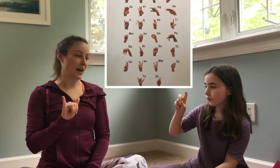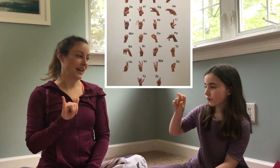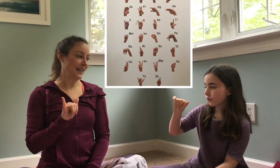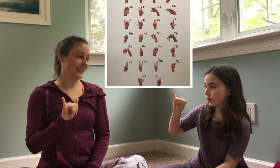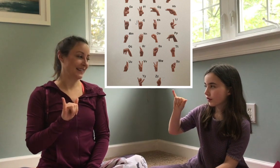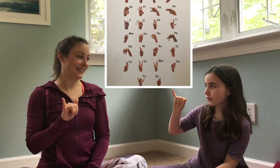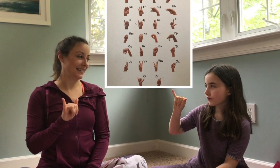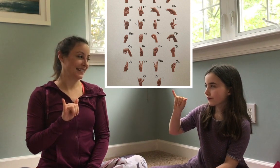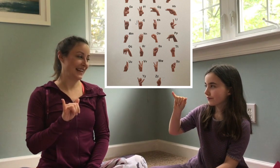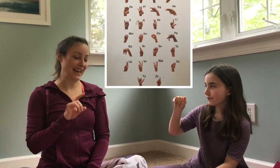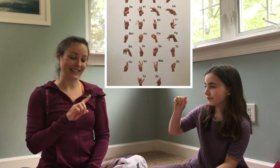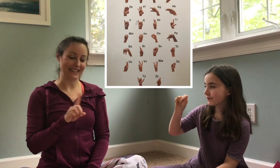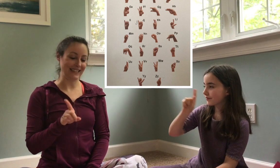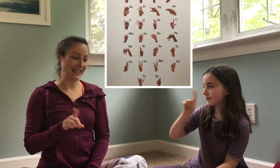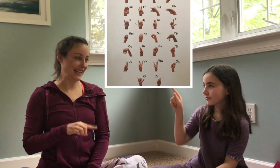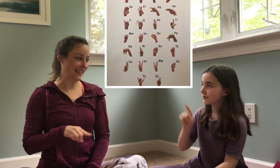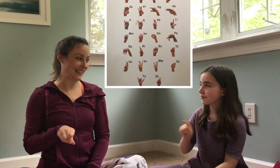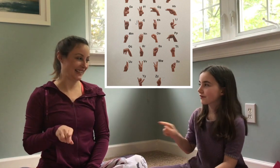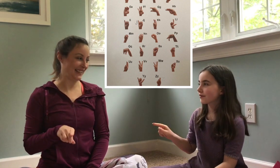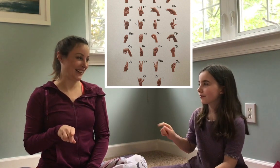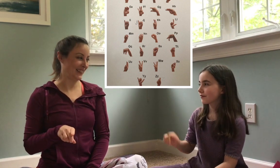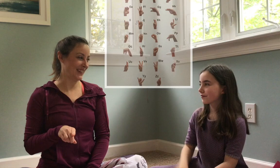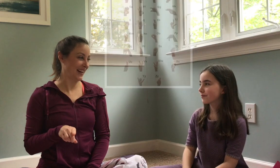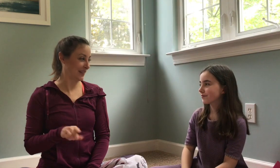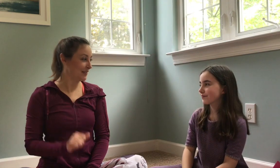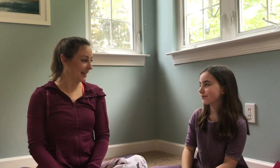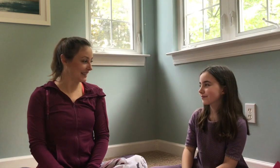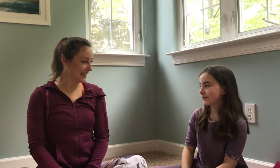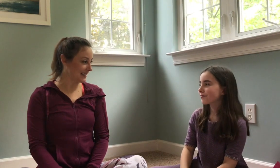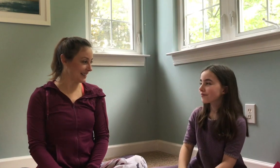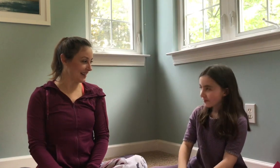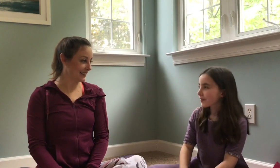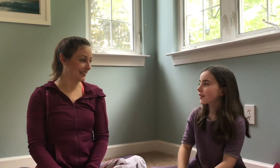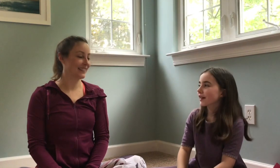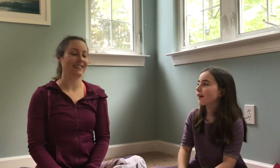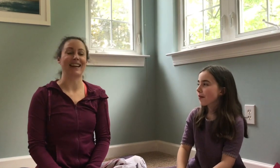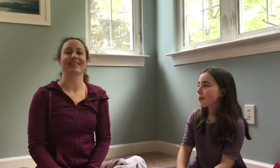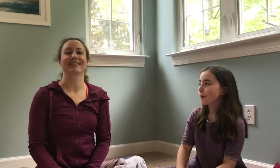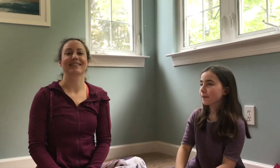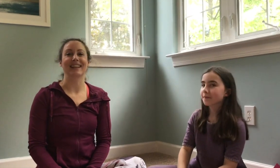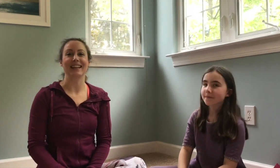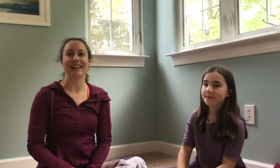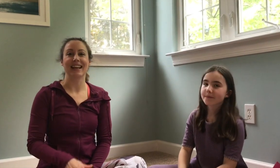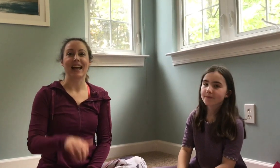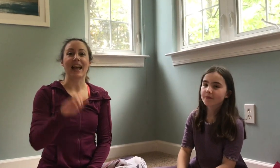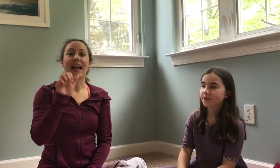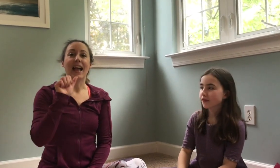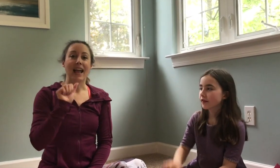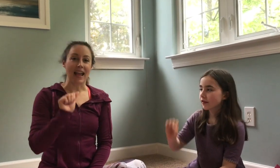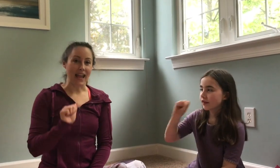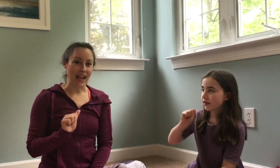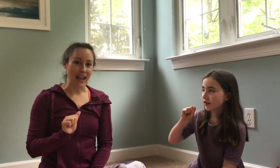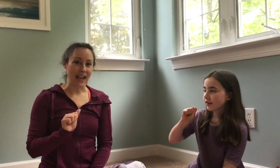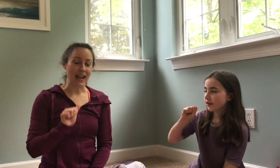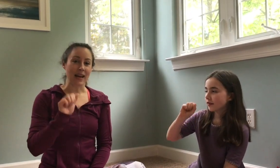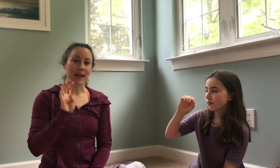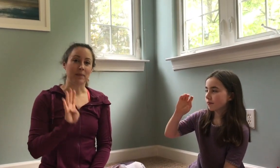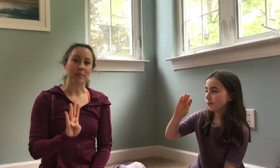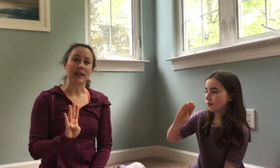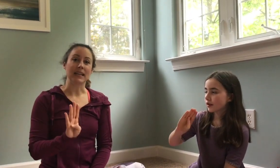Y, and Z. All right, you ready to sing the song? Okay, ready? A,